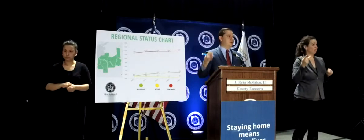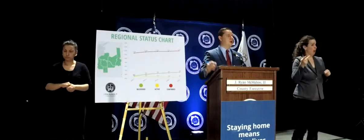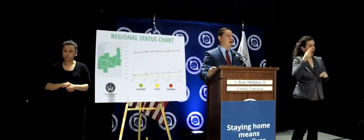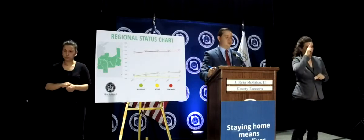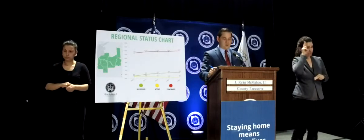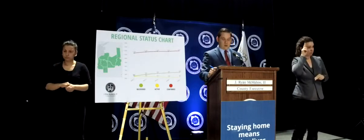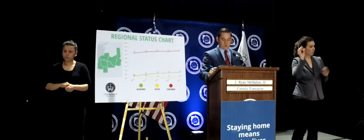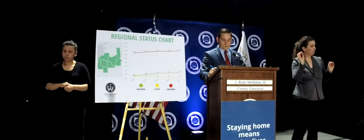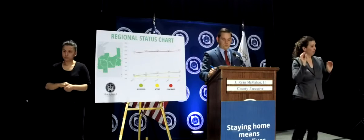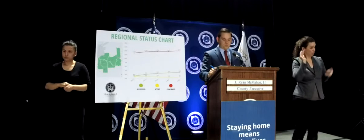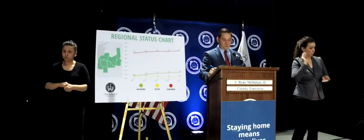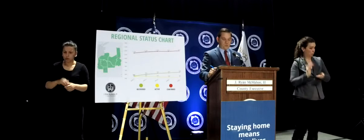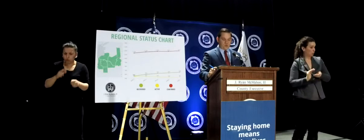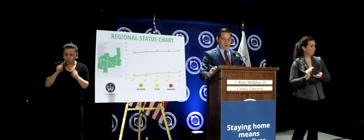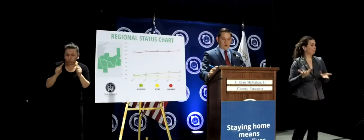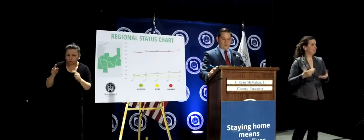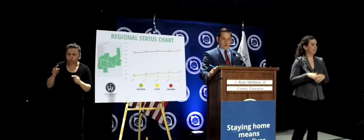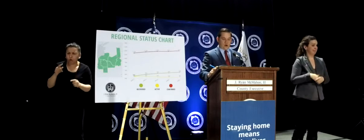that. So